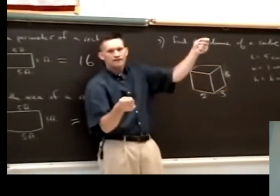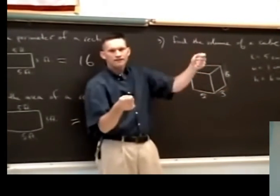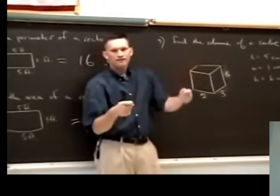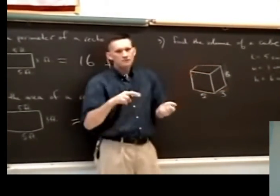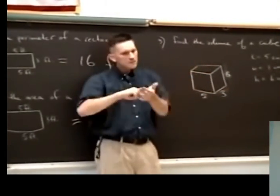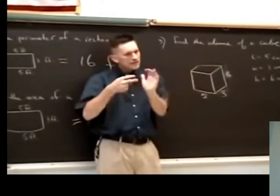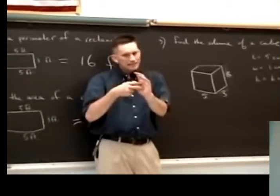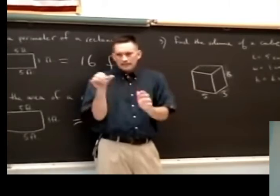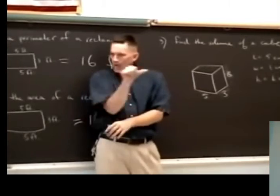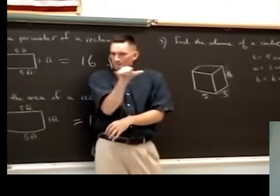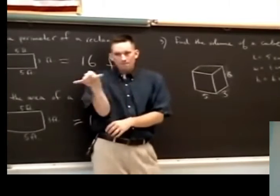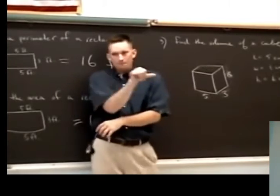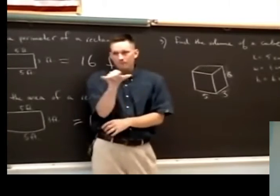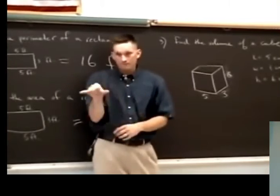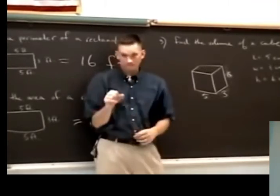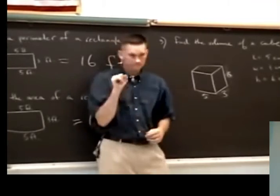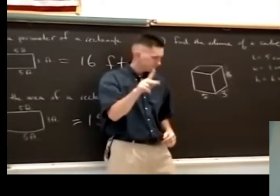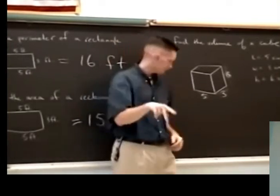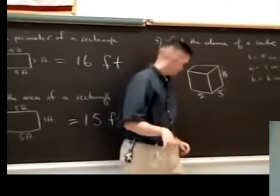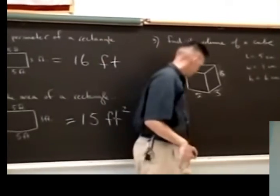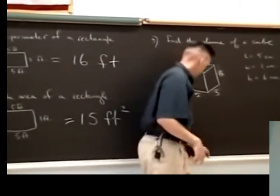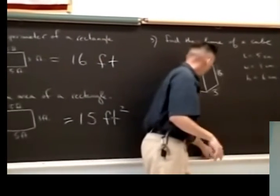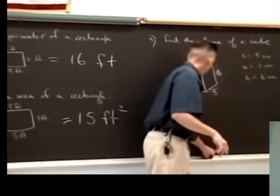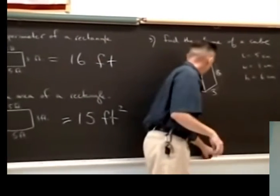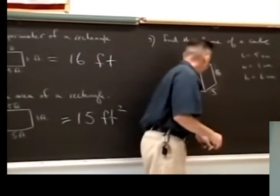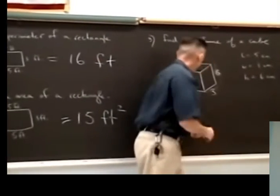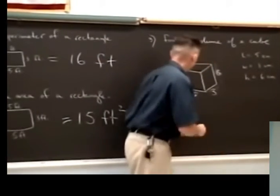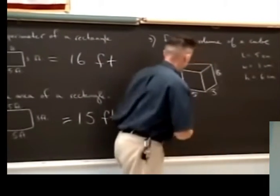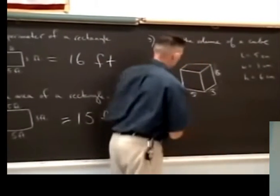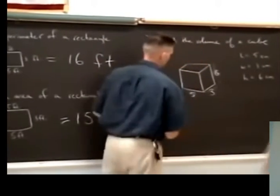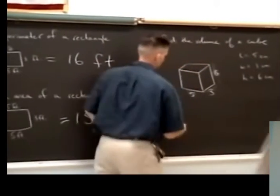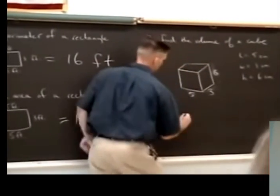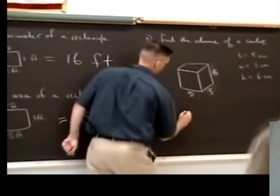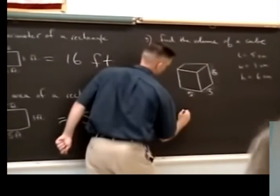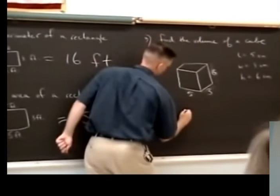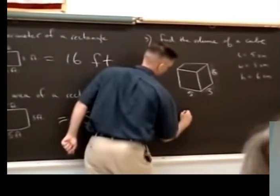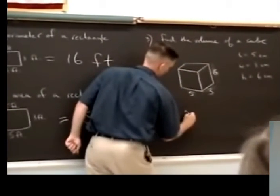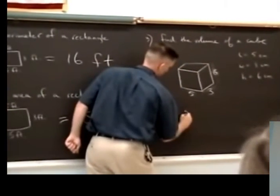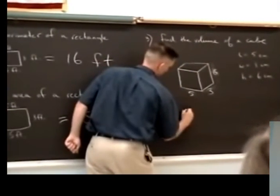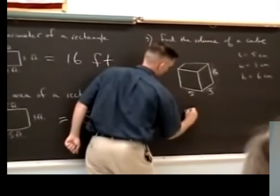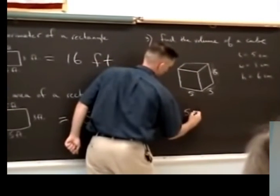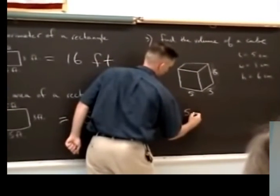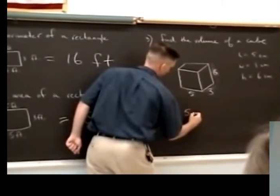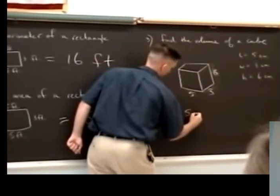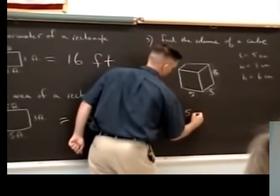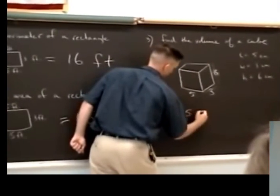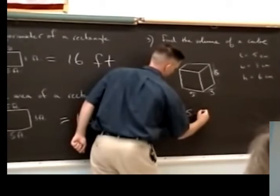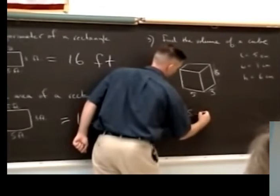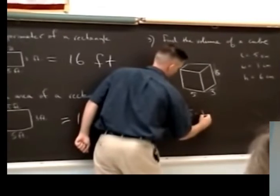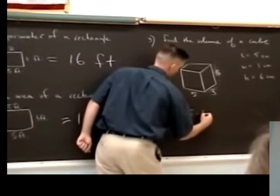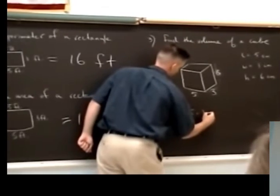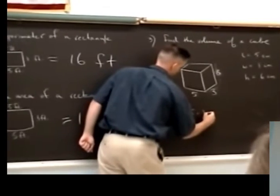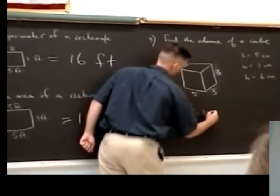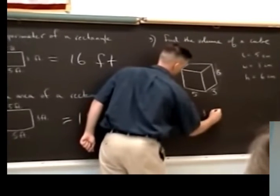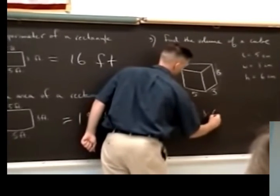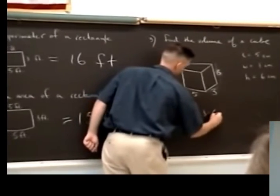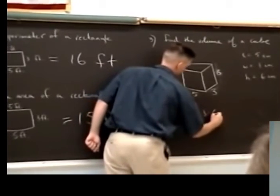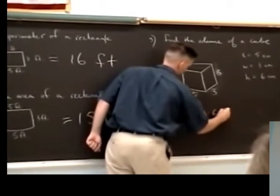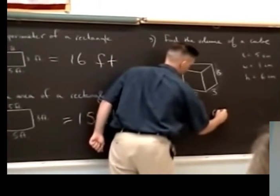player got hurt or is tired, you would substitute that player for a new player that is able